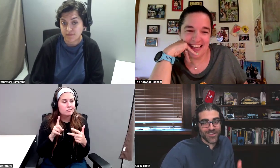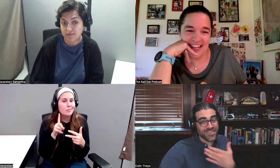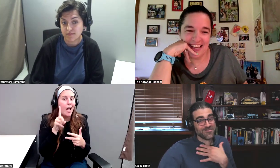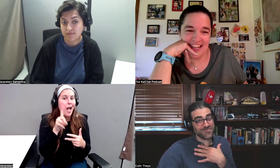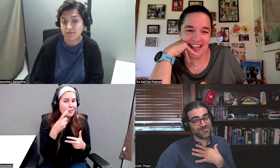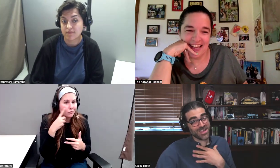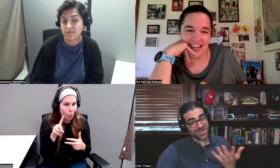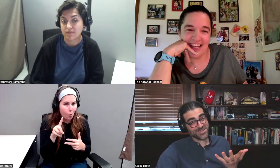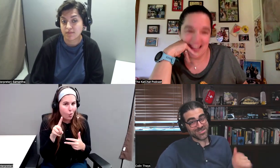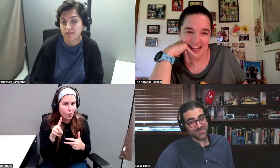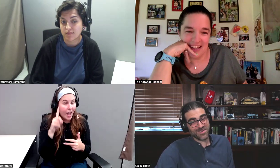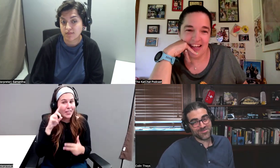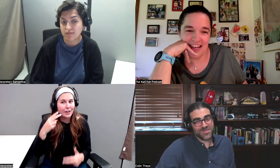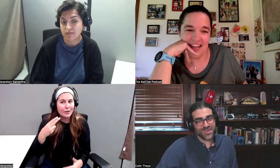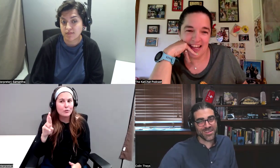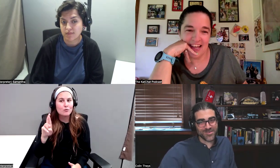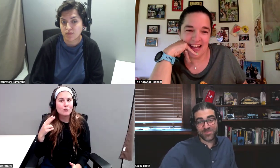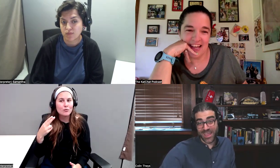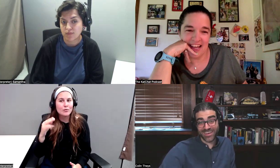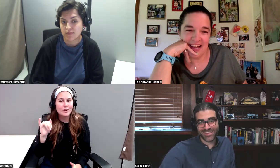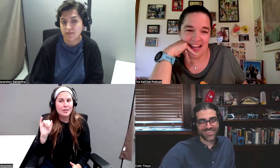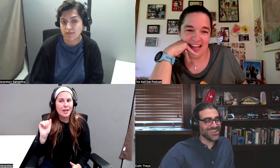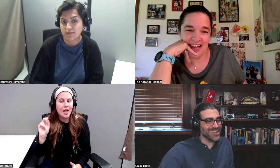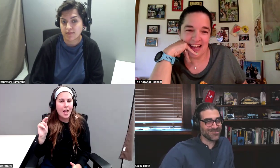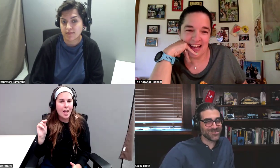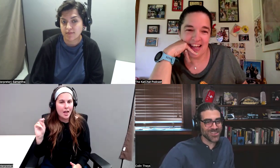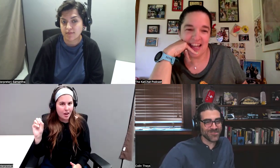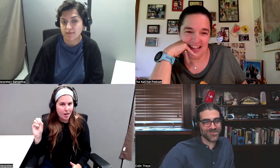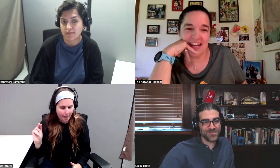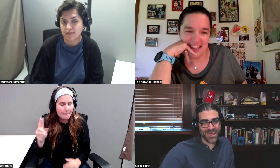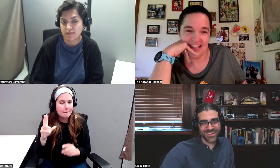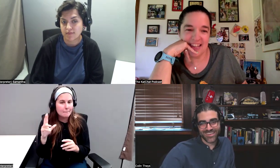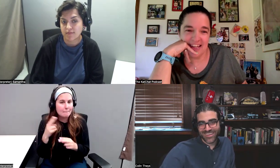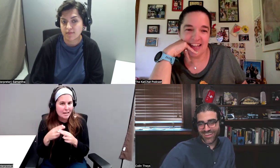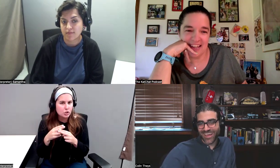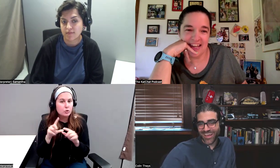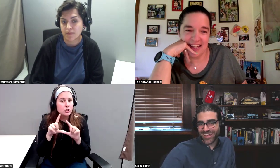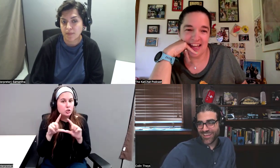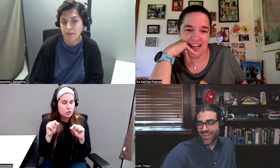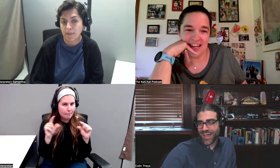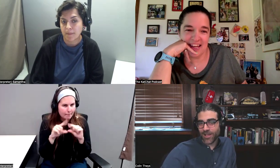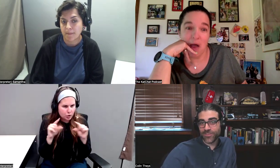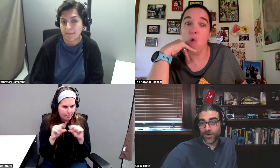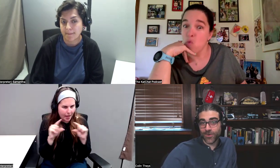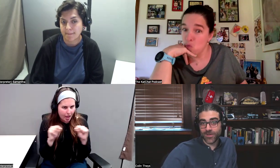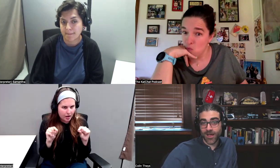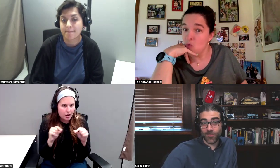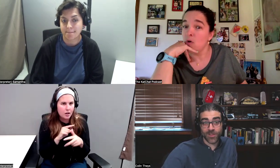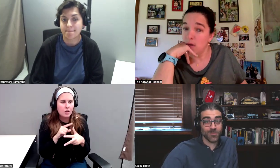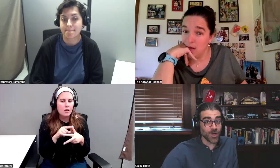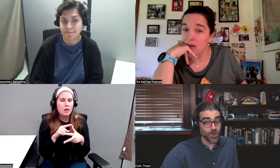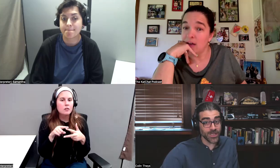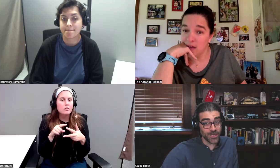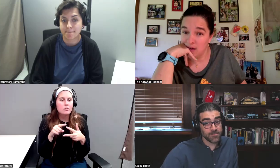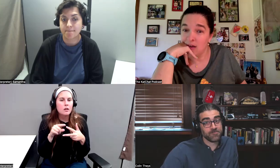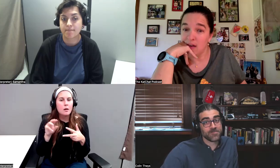are, which I think Rhiannon mentioned, that we've been trying to do Japan. So we'd love to do Japan. Uh, I also want to